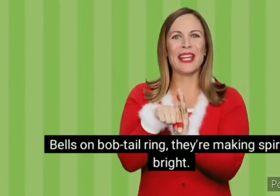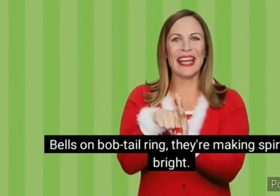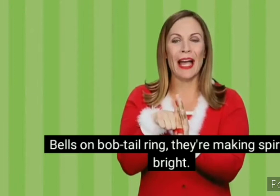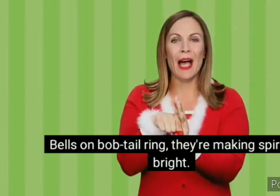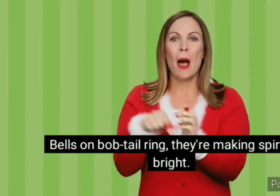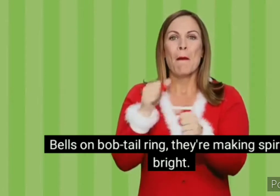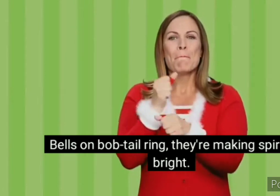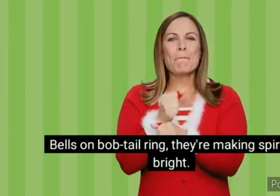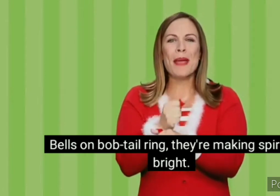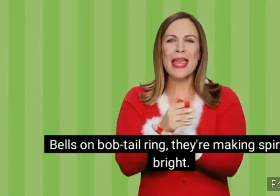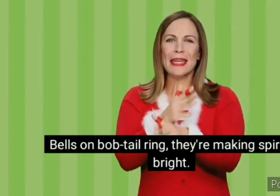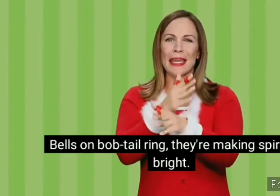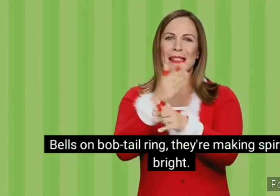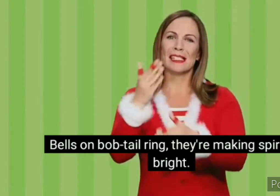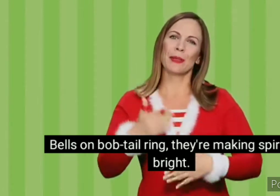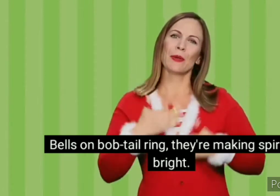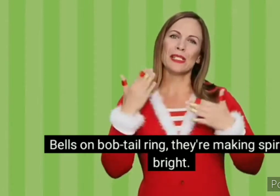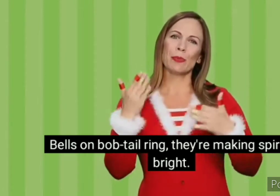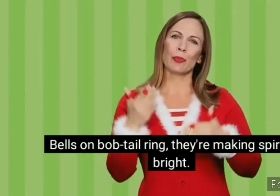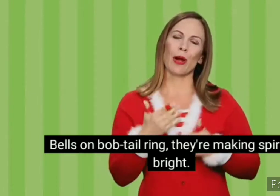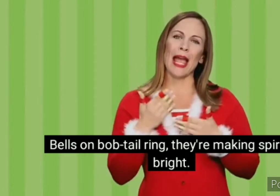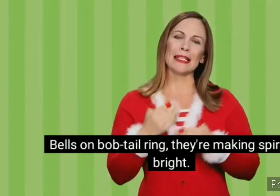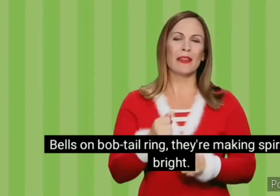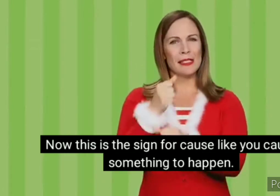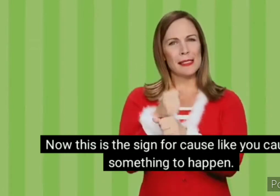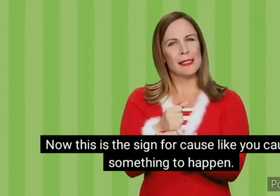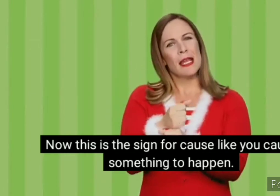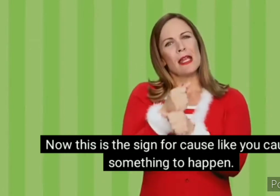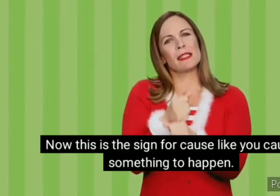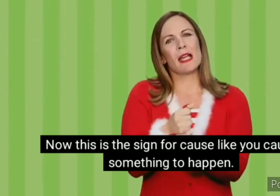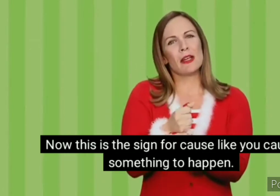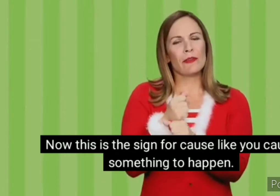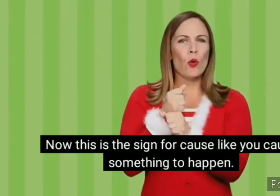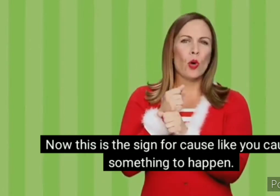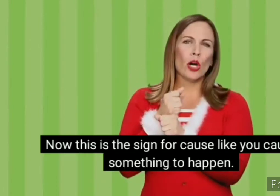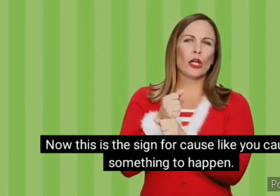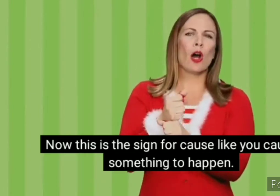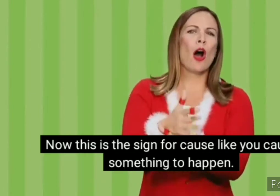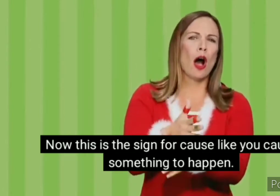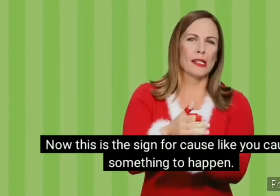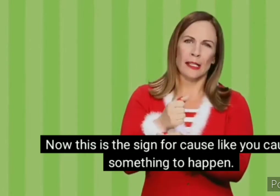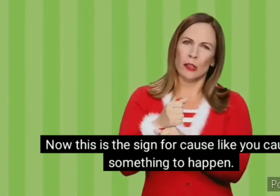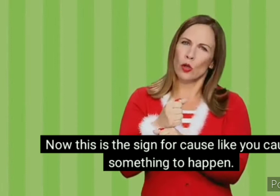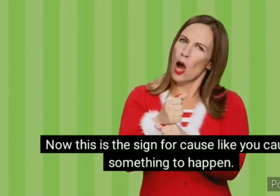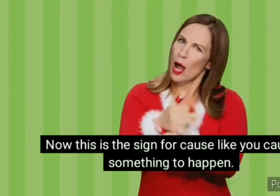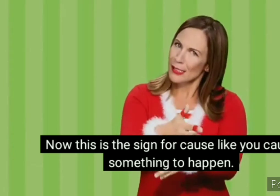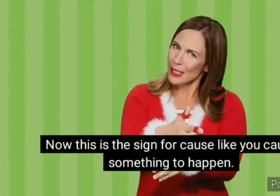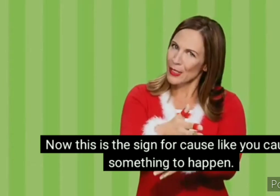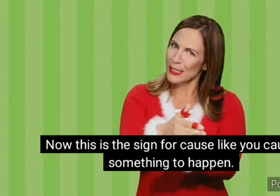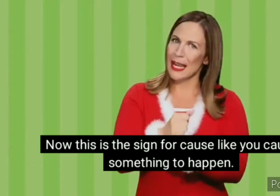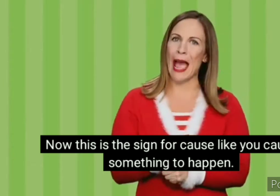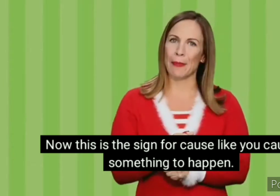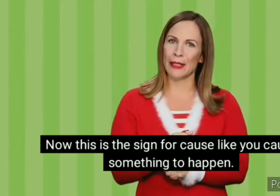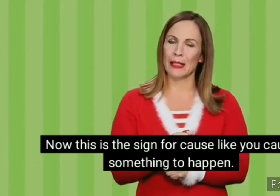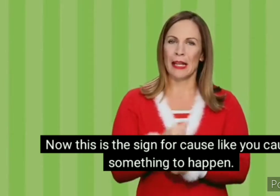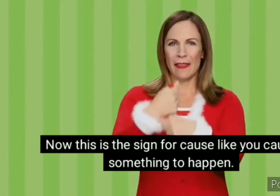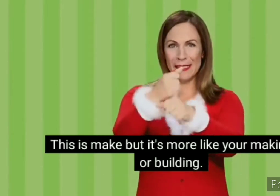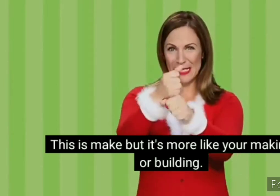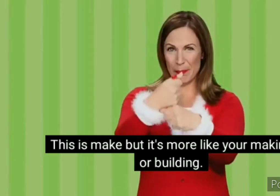the sea. Nobody beat us, fry us, and eat us in fricassee. We want the land